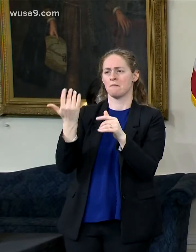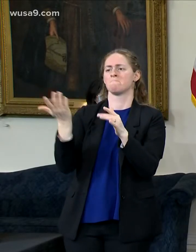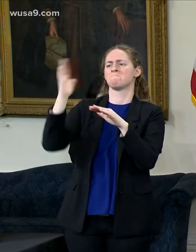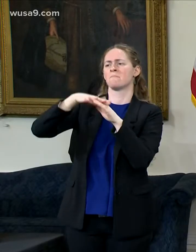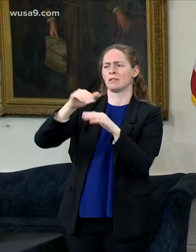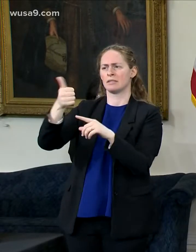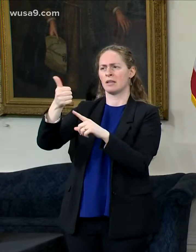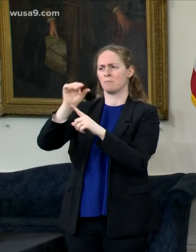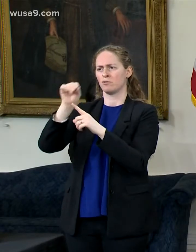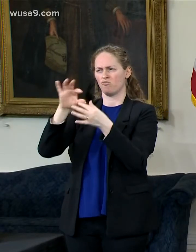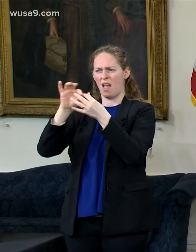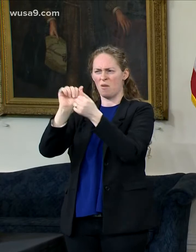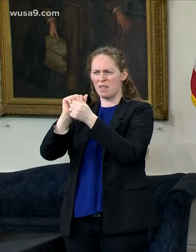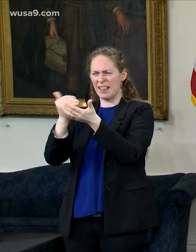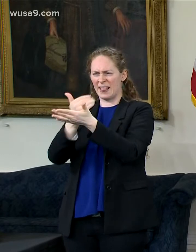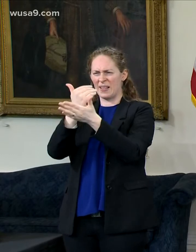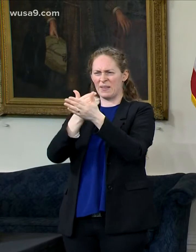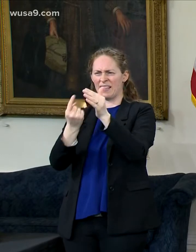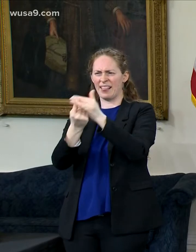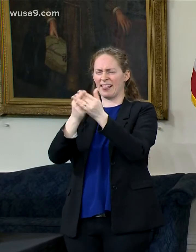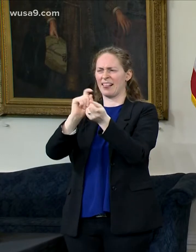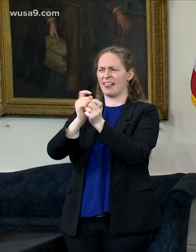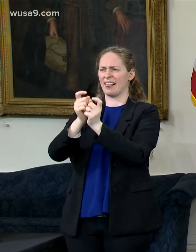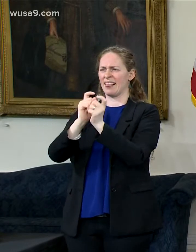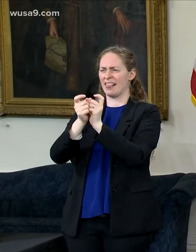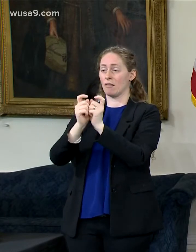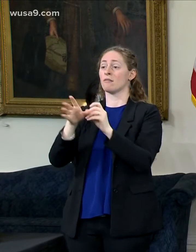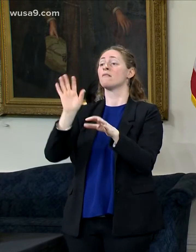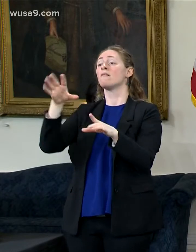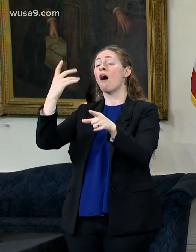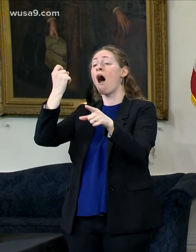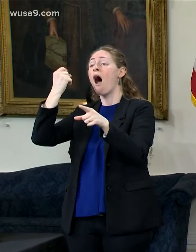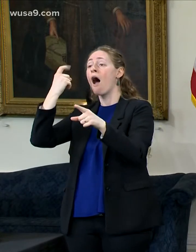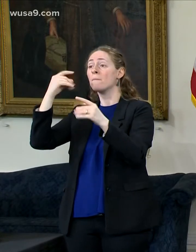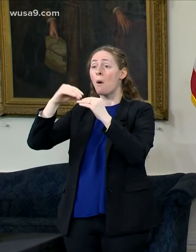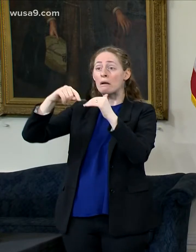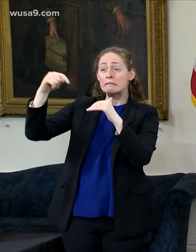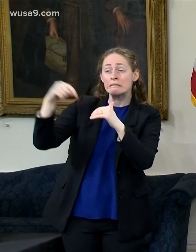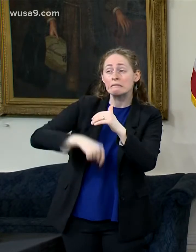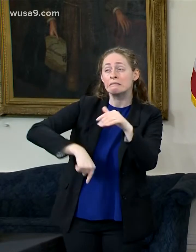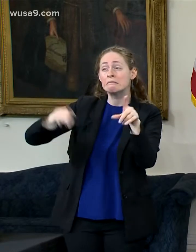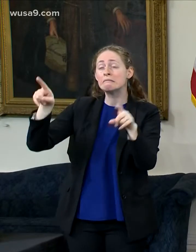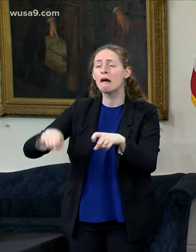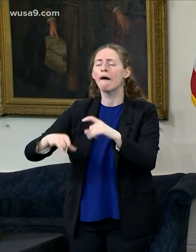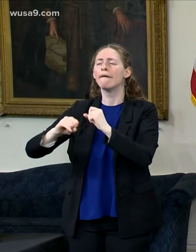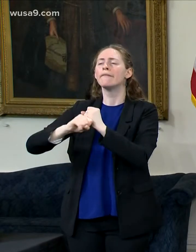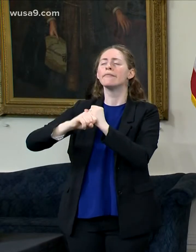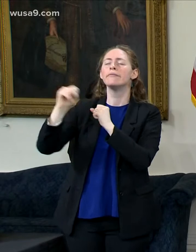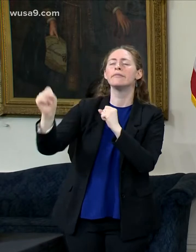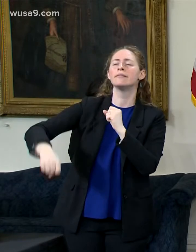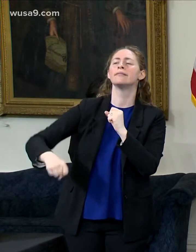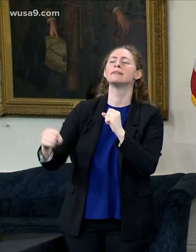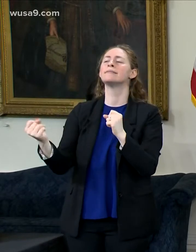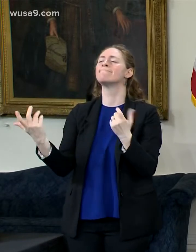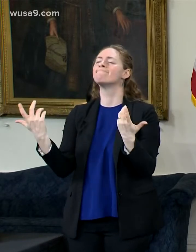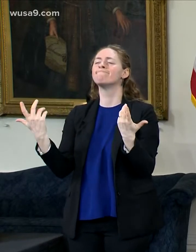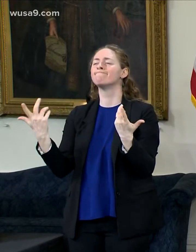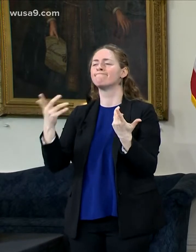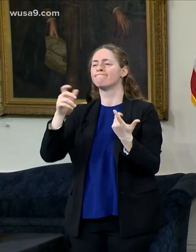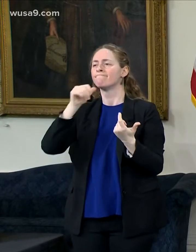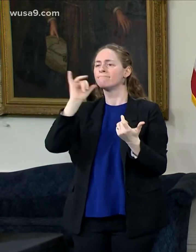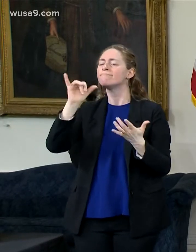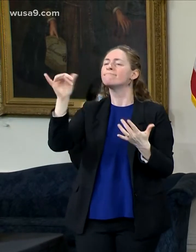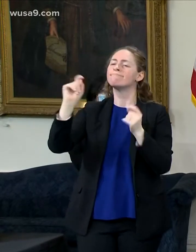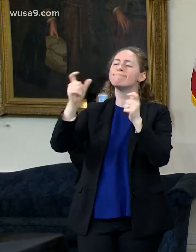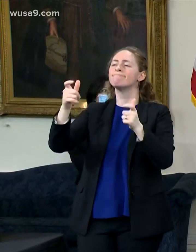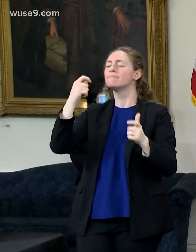small percentage of all it takes a long time to do the sequencing. It's much more difficult. It's not just do a swab and tell you the result. So we're staying